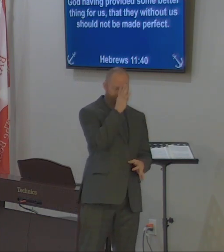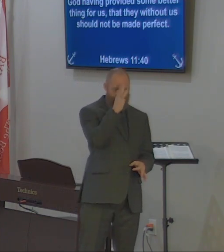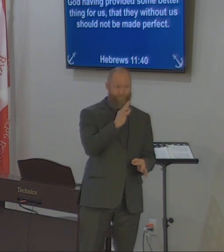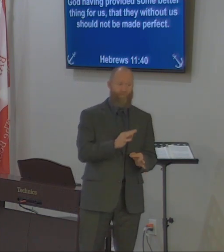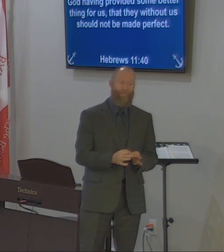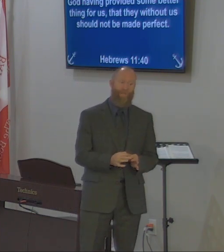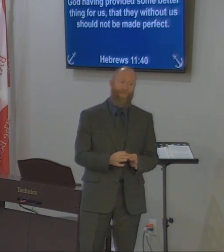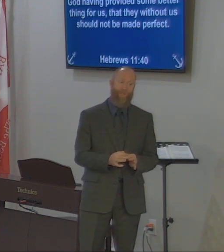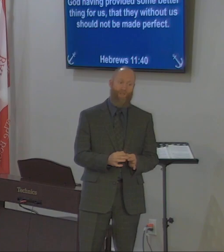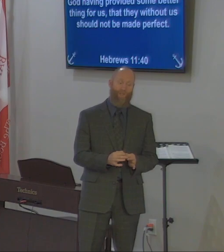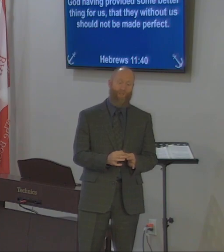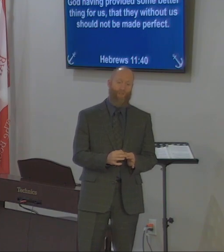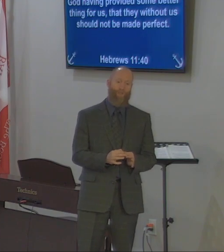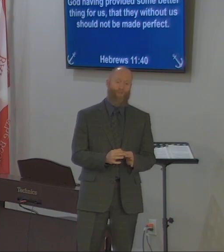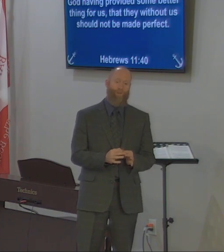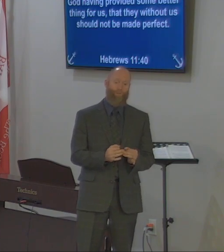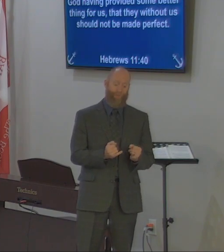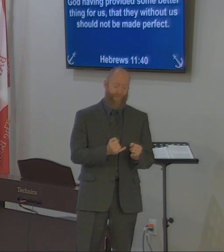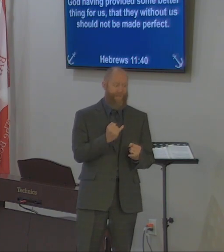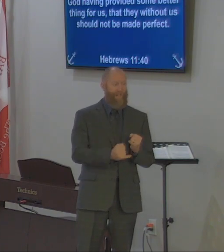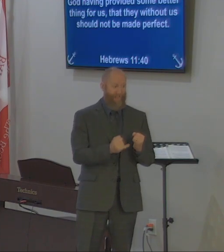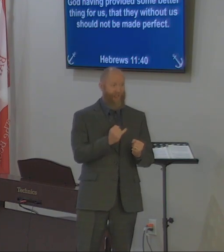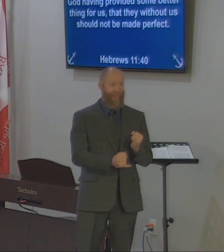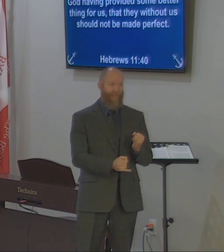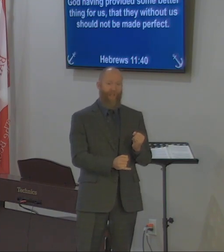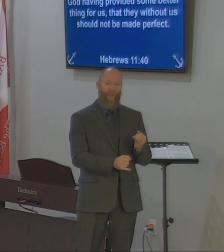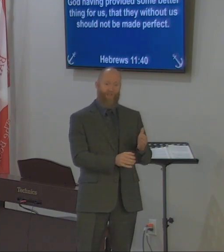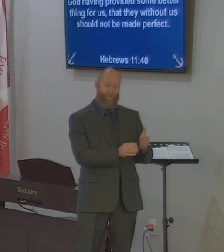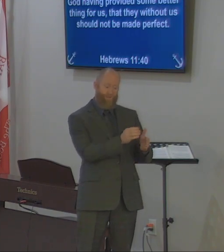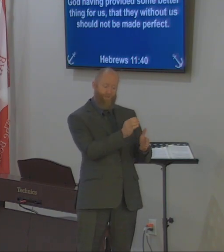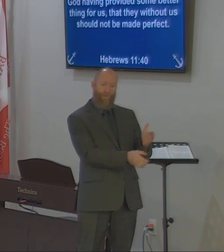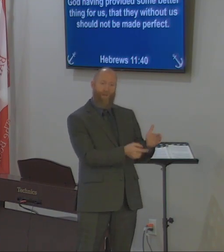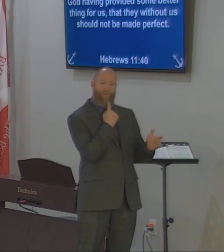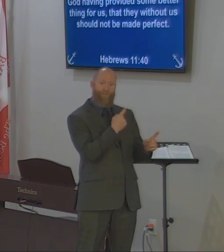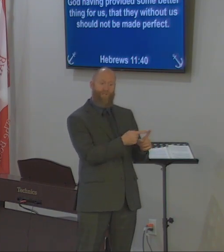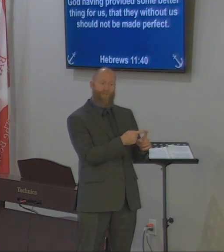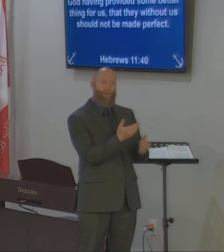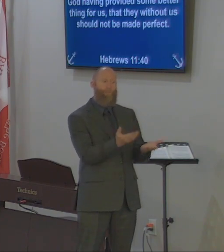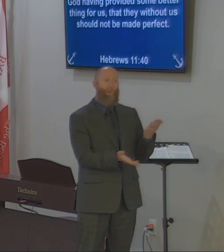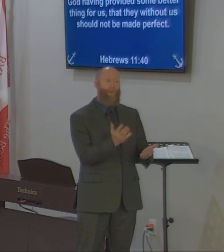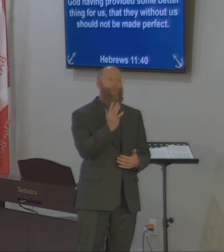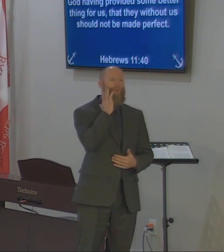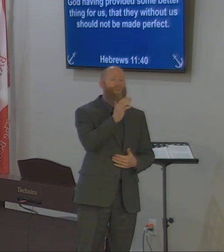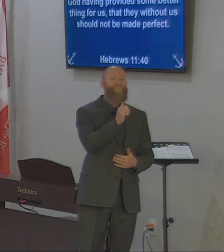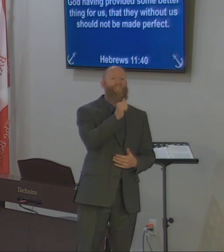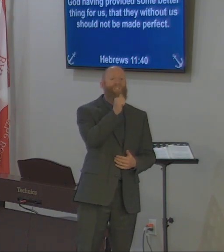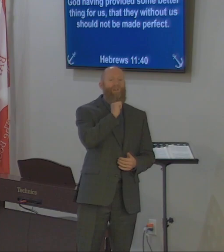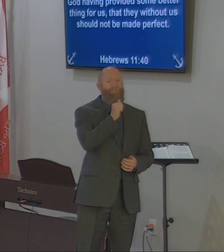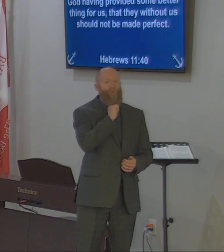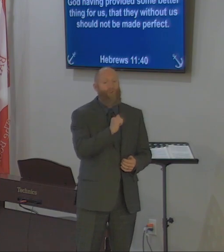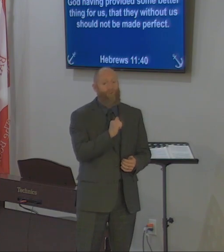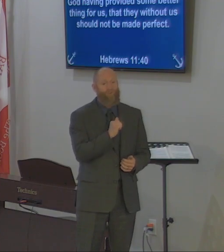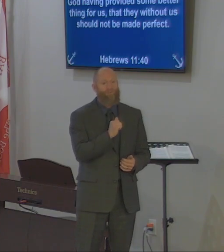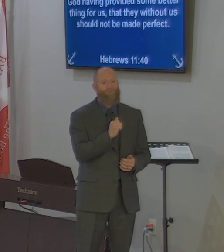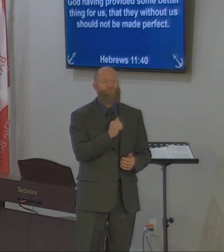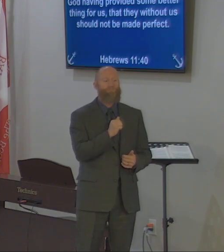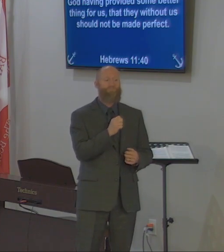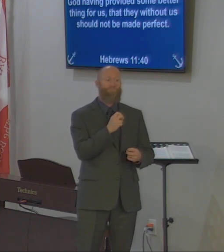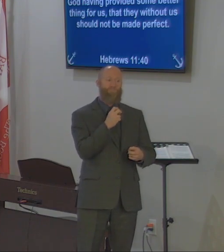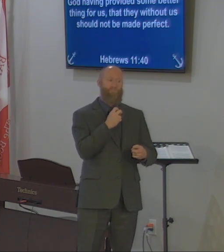The last part of that passage, it talks about maybe suffering some things, maybe going through some things.